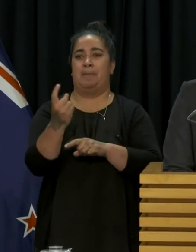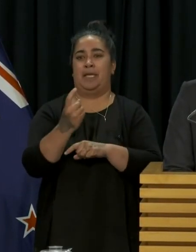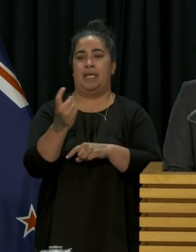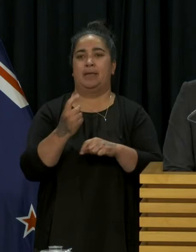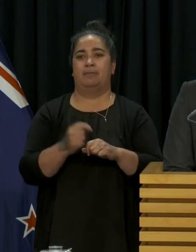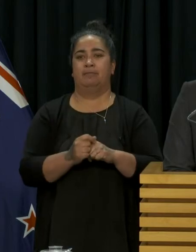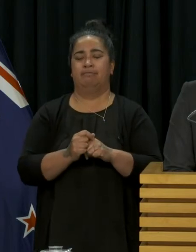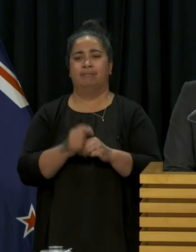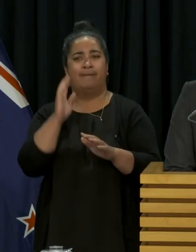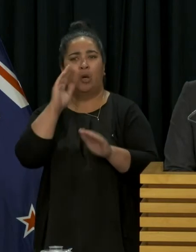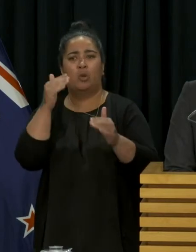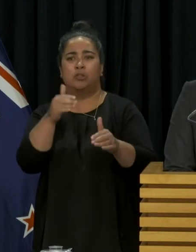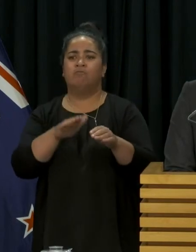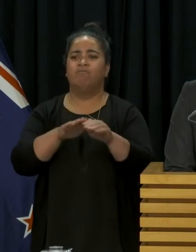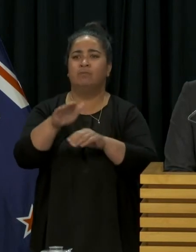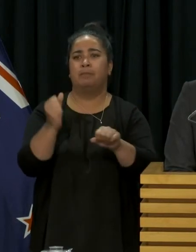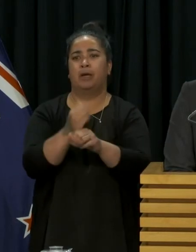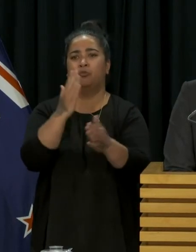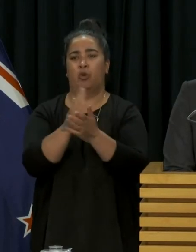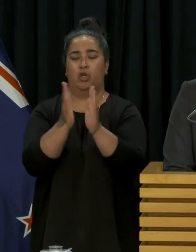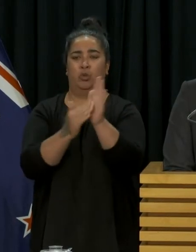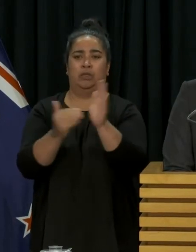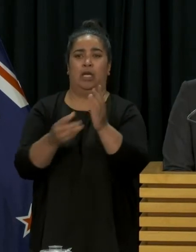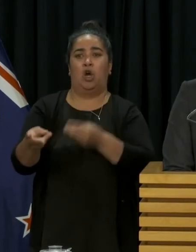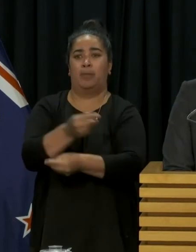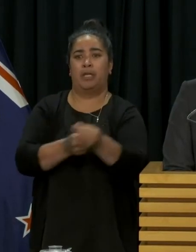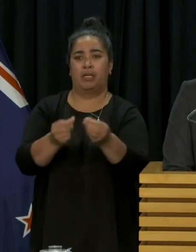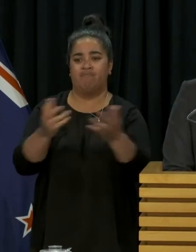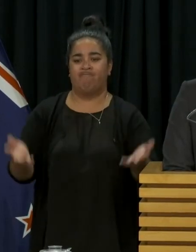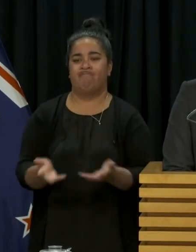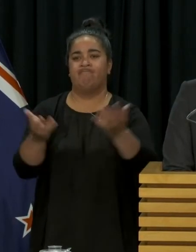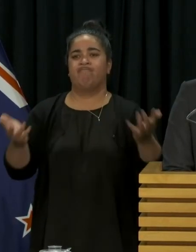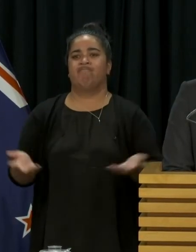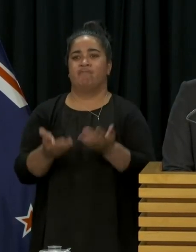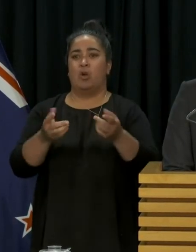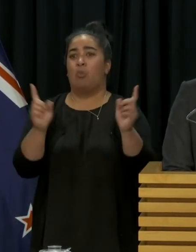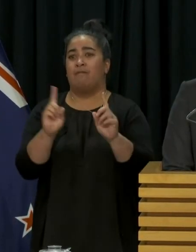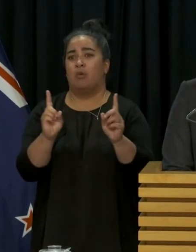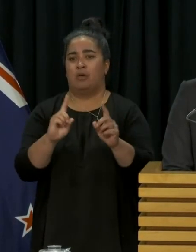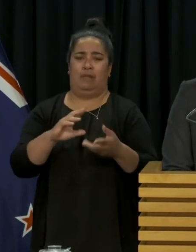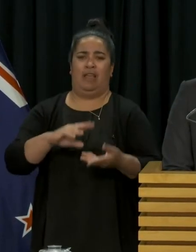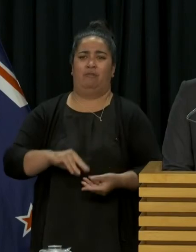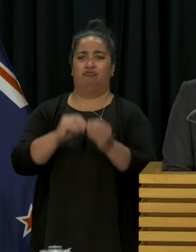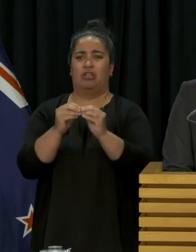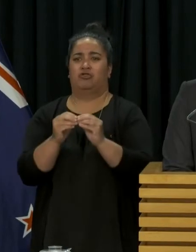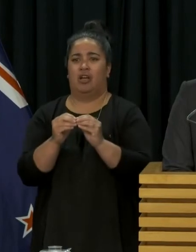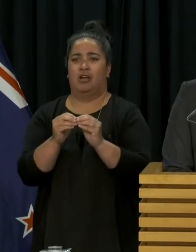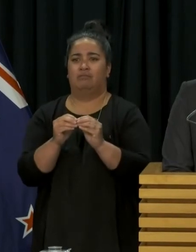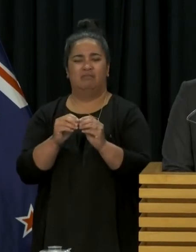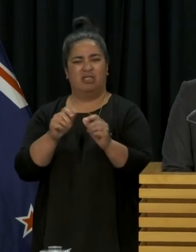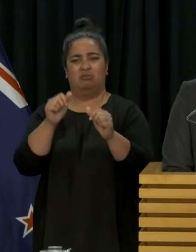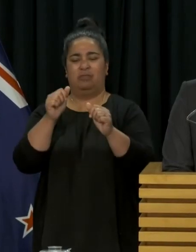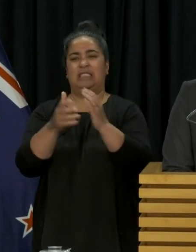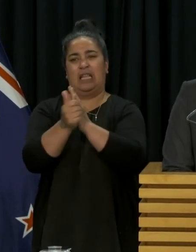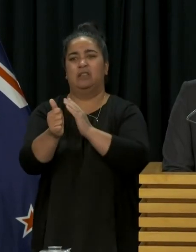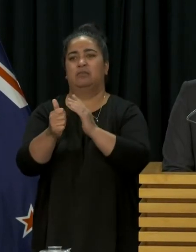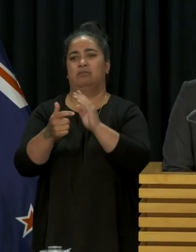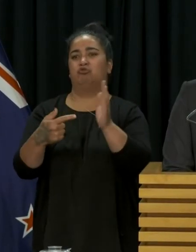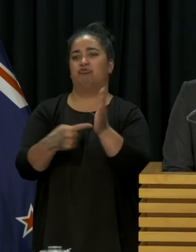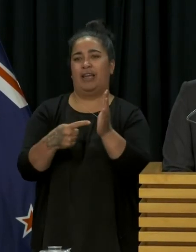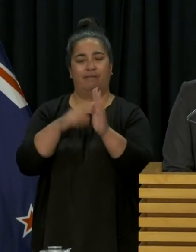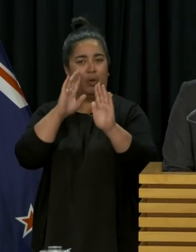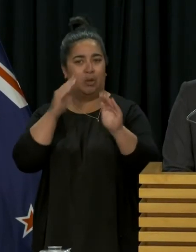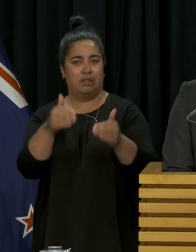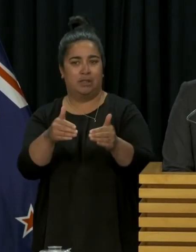on accelerating New Zealand's economic recovery with an infrastructure, skills and trade focus. Tomorrow, I am in